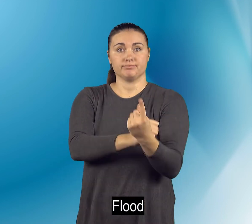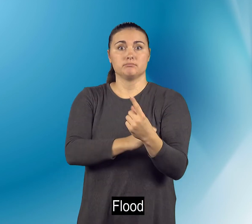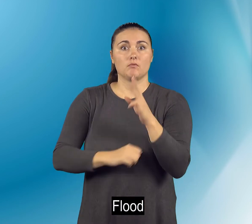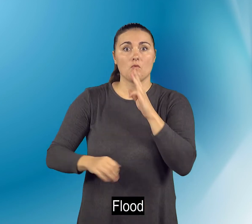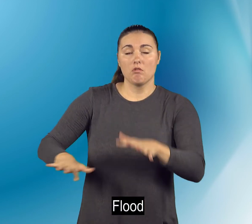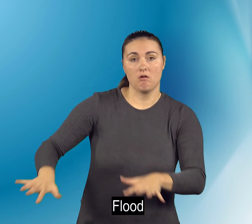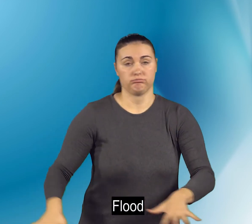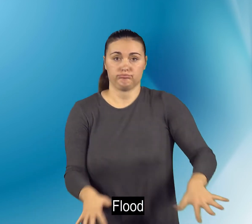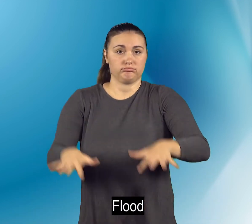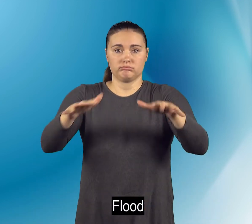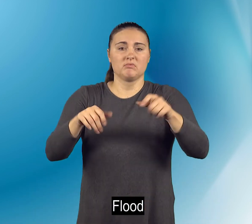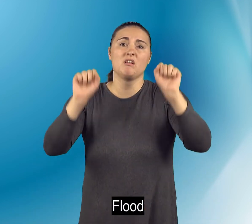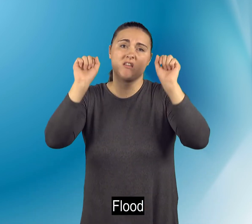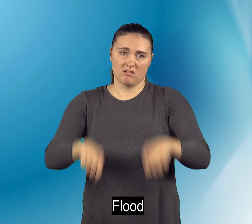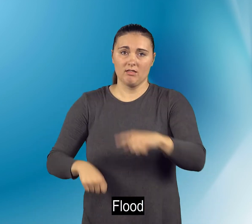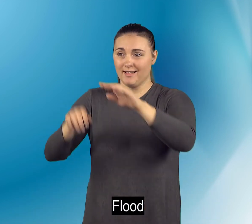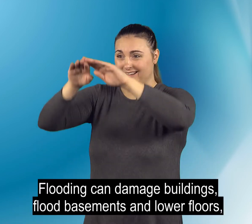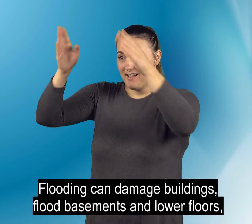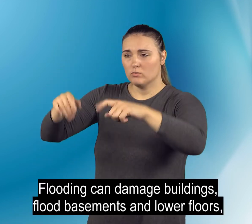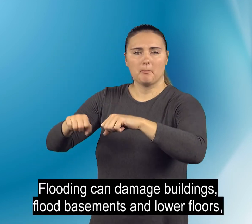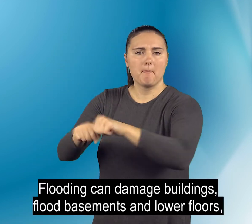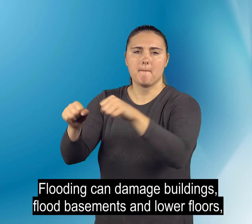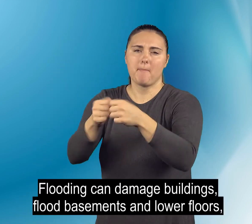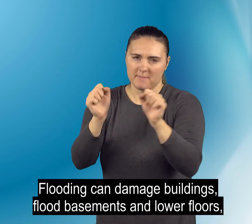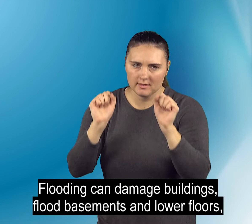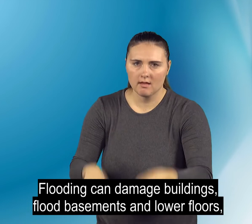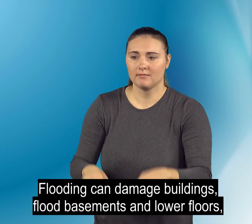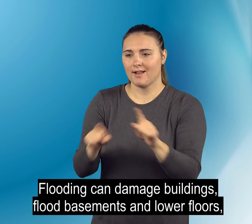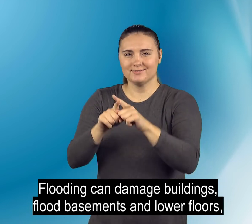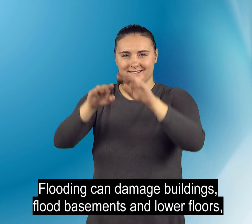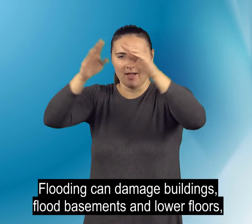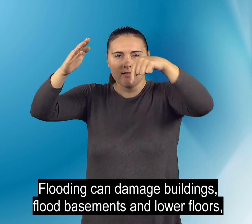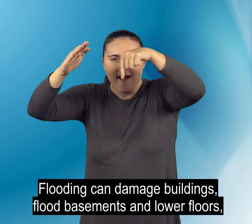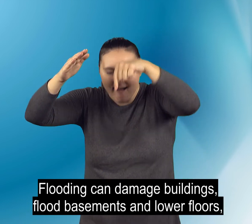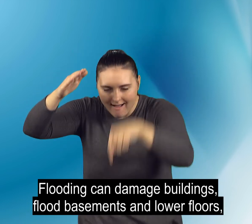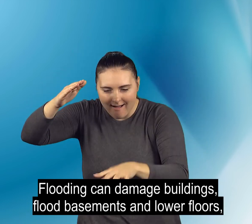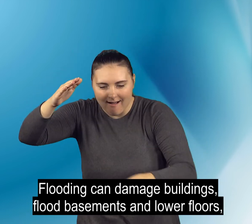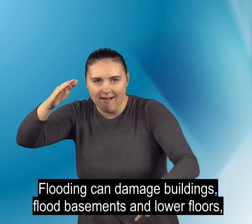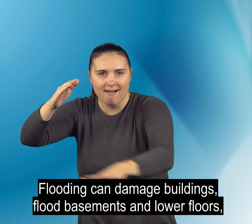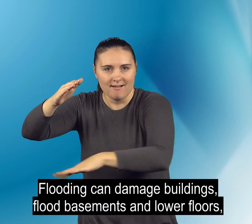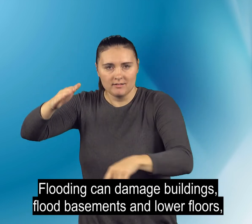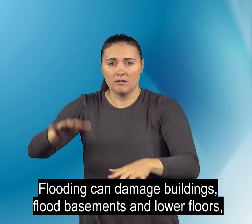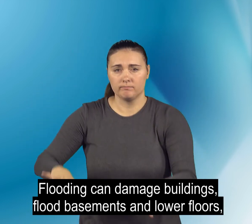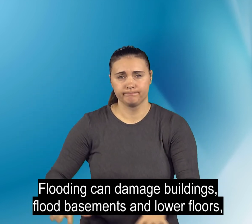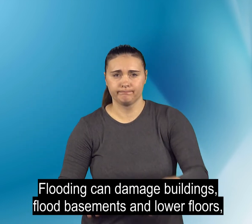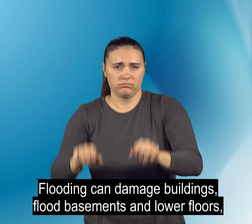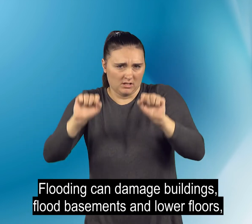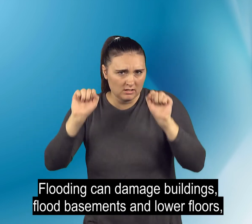Flood. Flooding can damage buildings, flood basements and lower floors, move furniture and